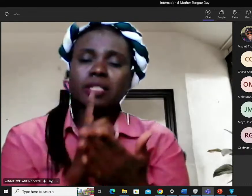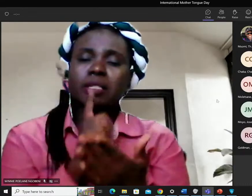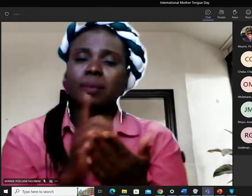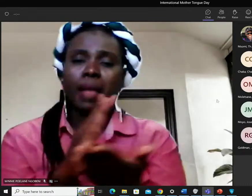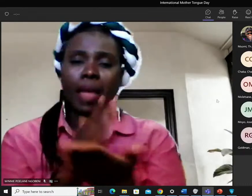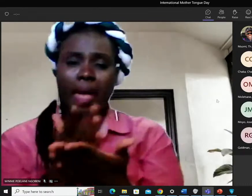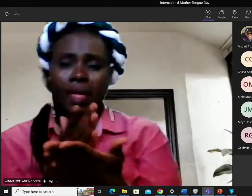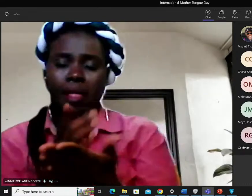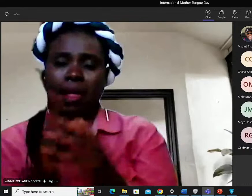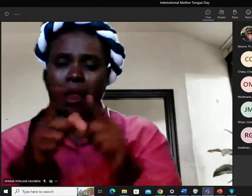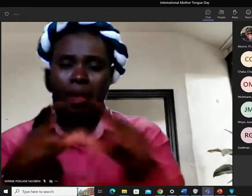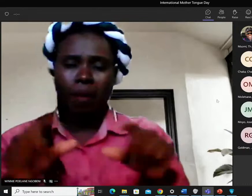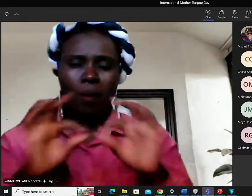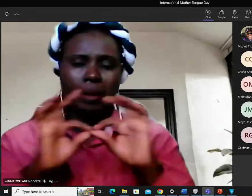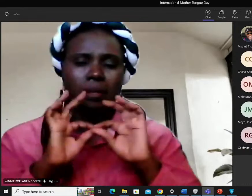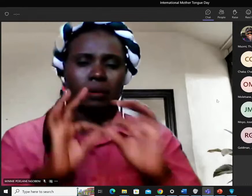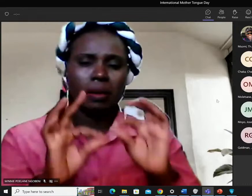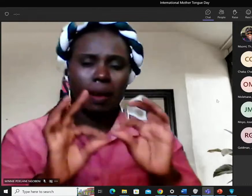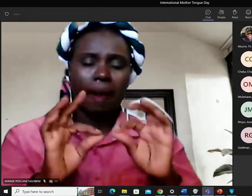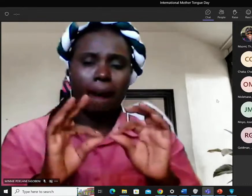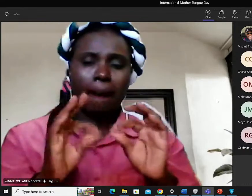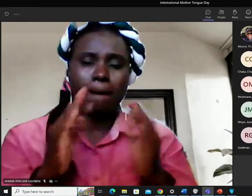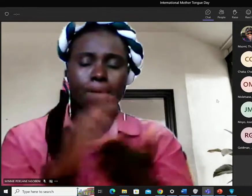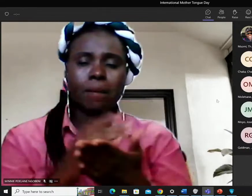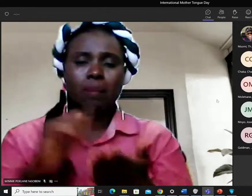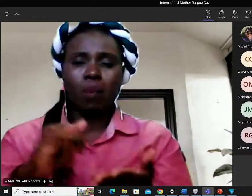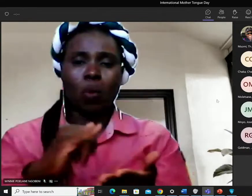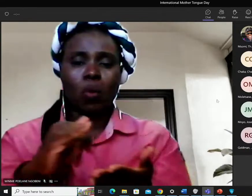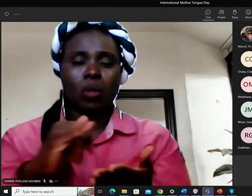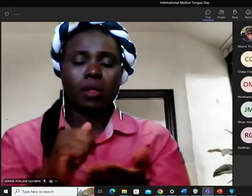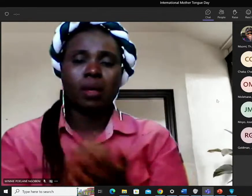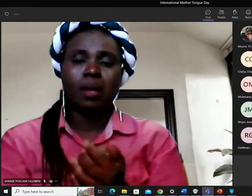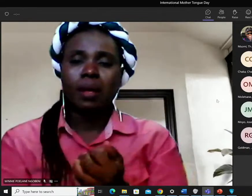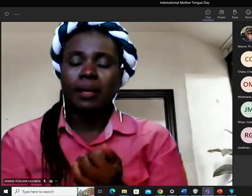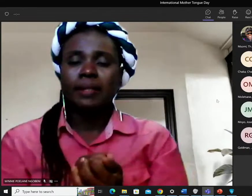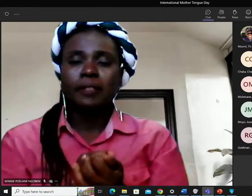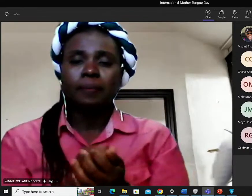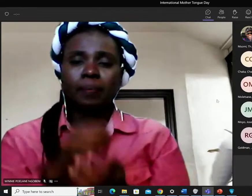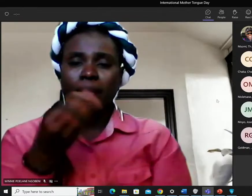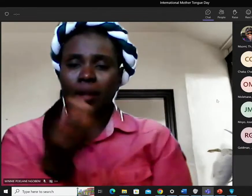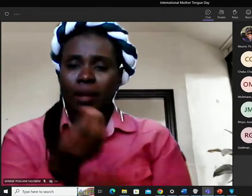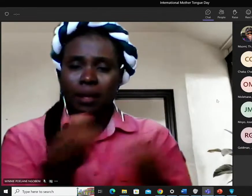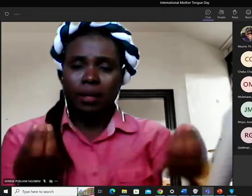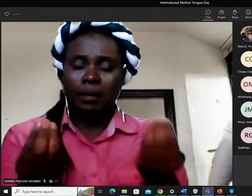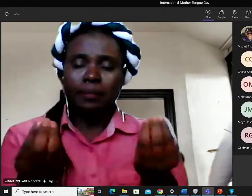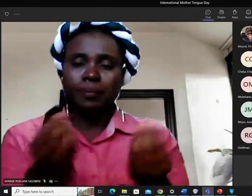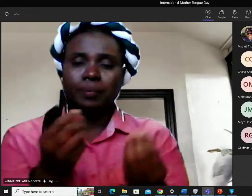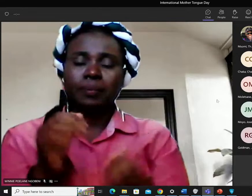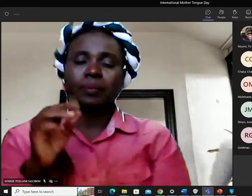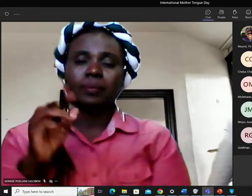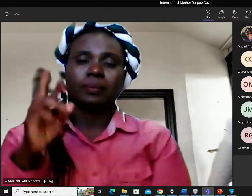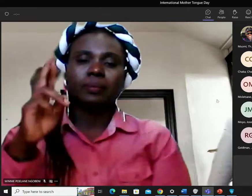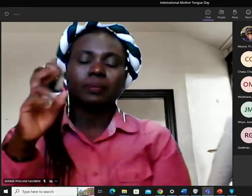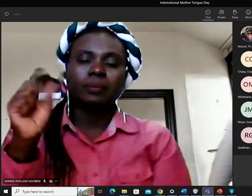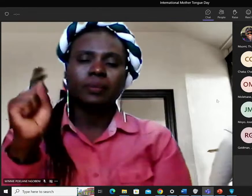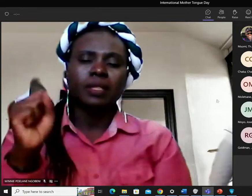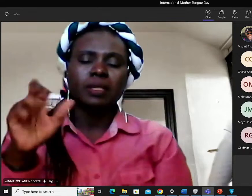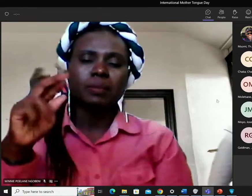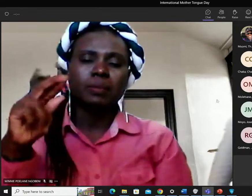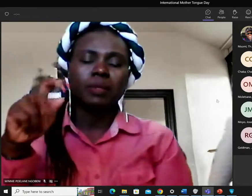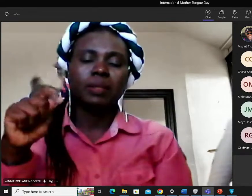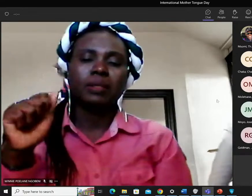languages fluently in both languages. These children were Spanish speaking and Cubans in the